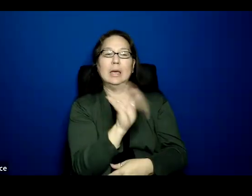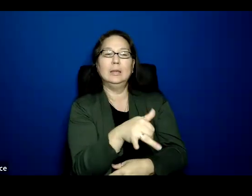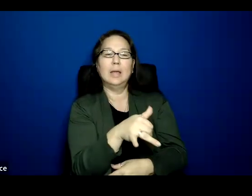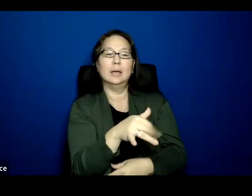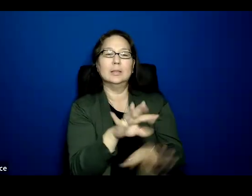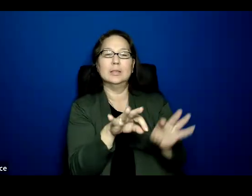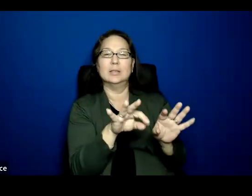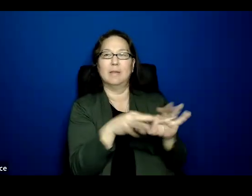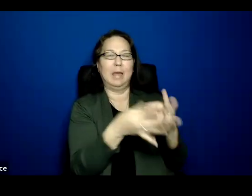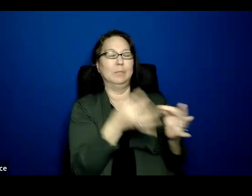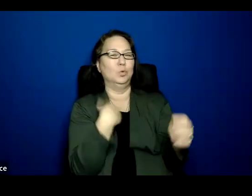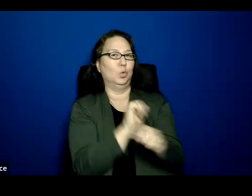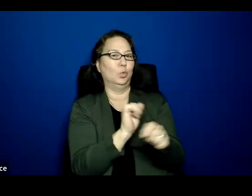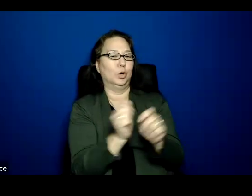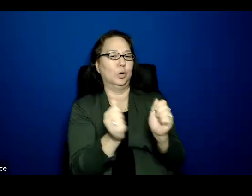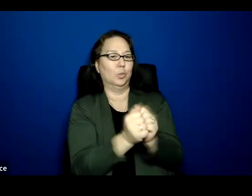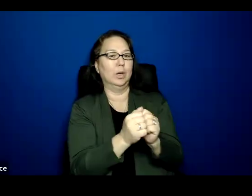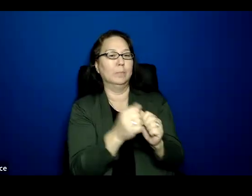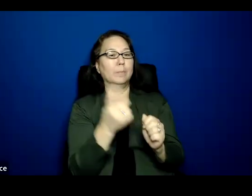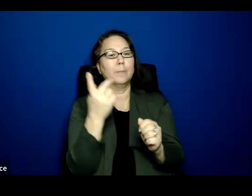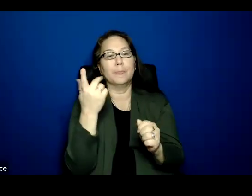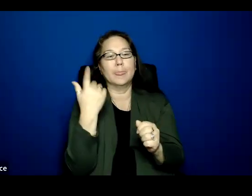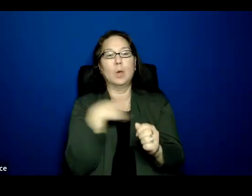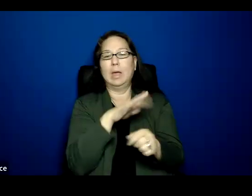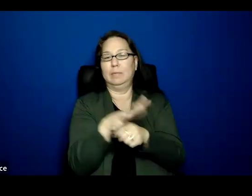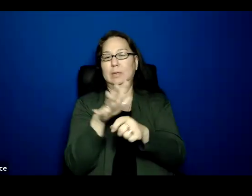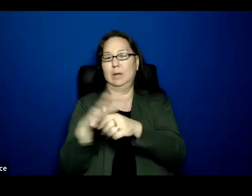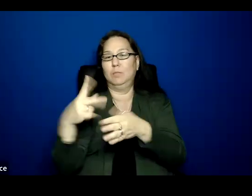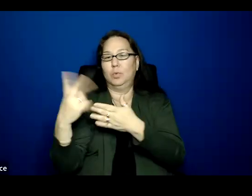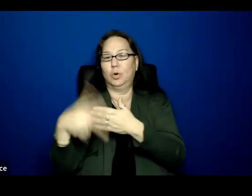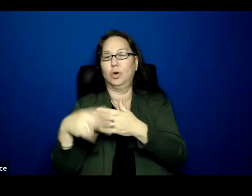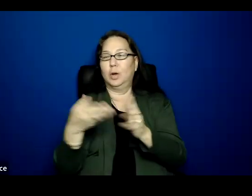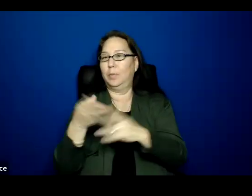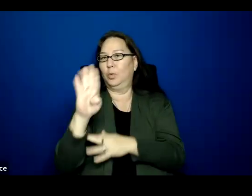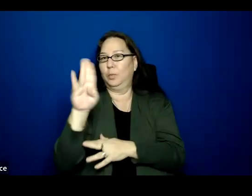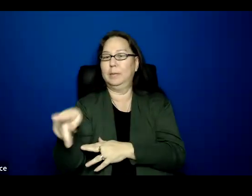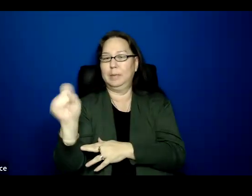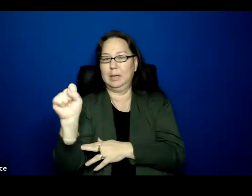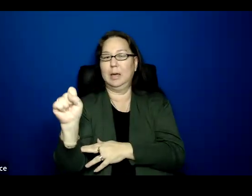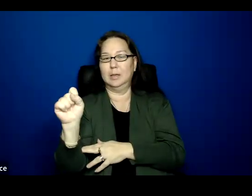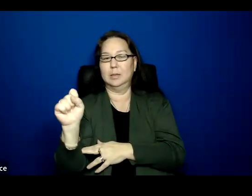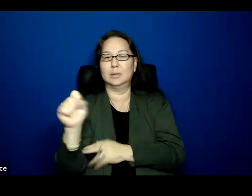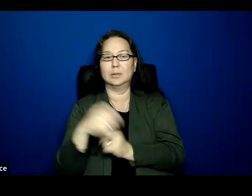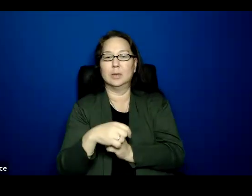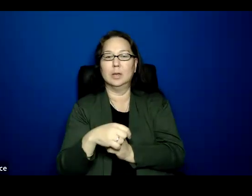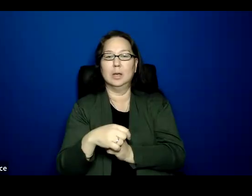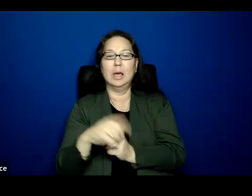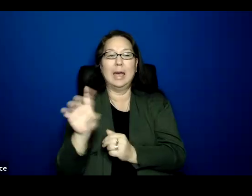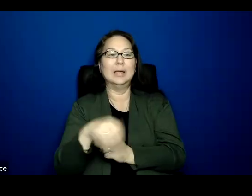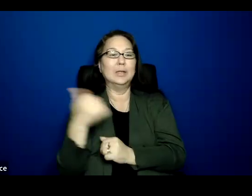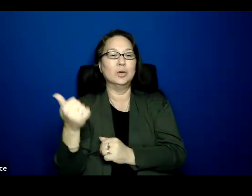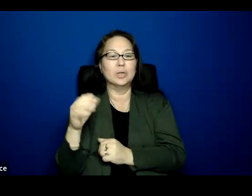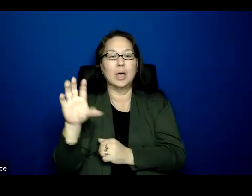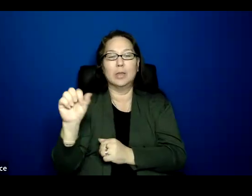within the BPS that are established, both transition programs. Then there's also our next program, there's the Carter. So it really depends on the IEP